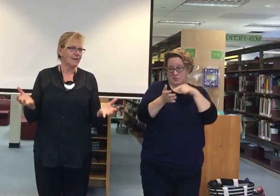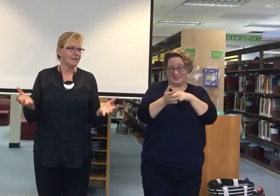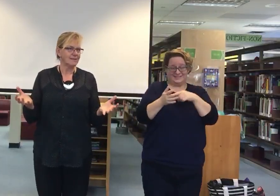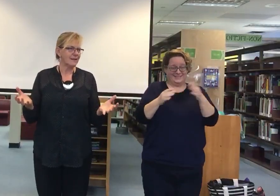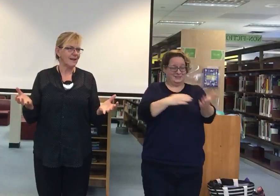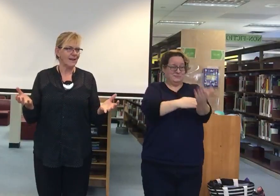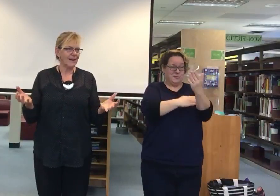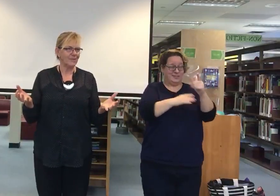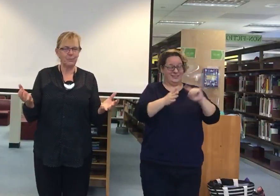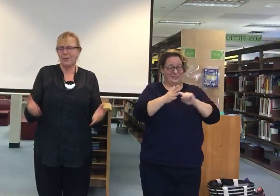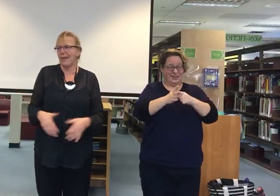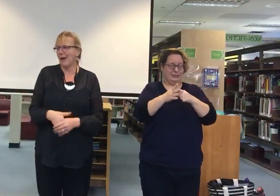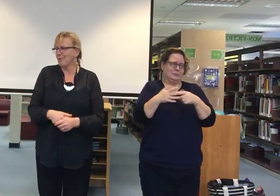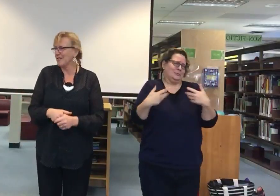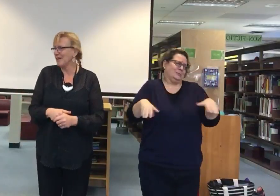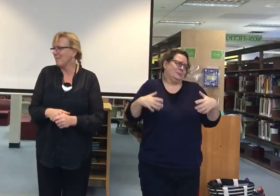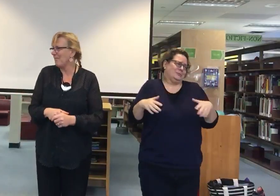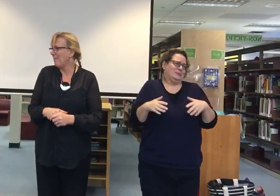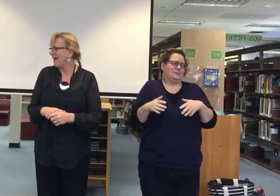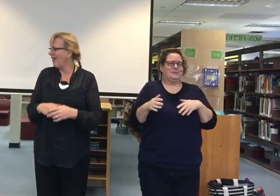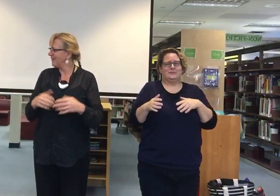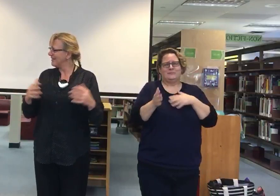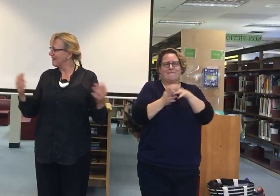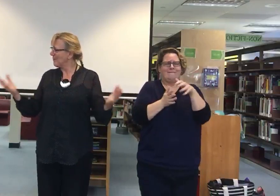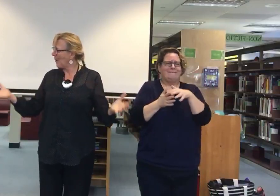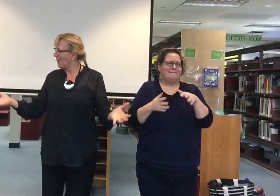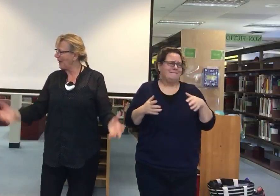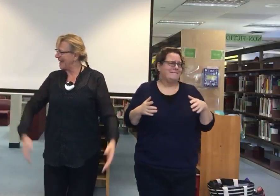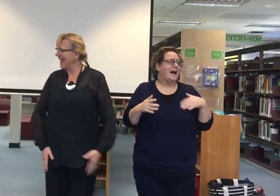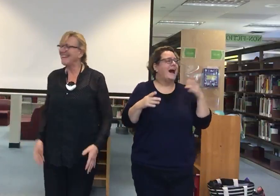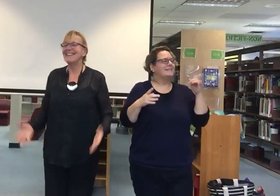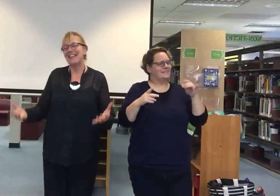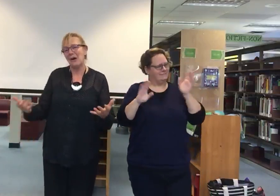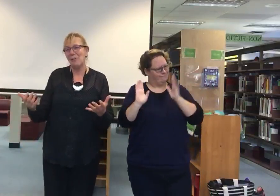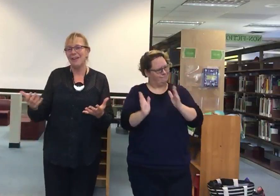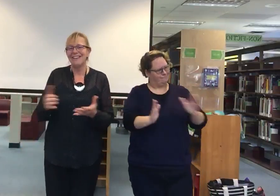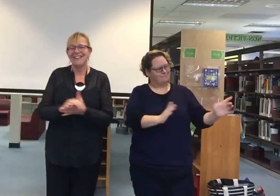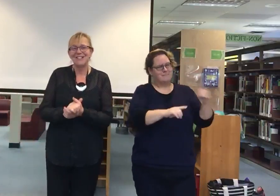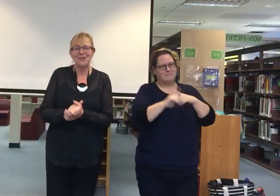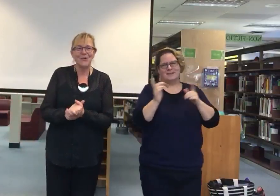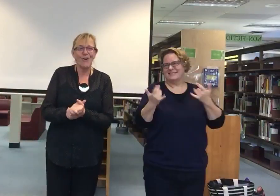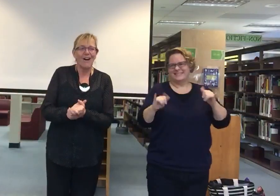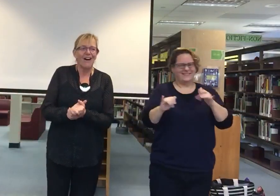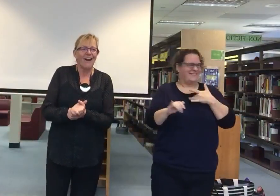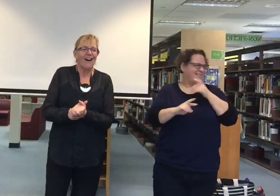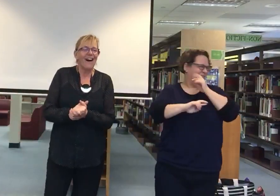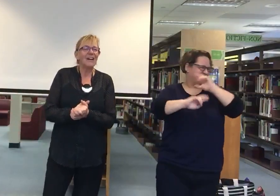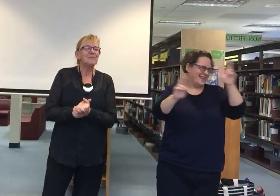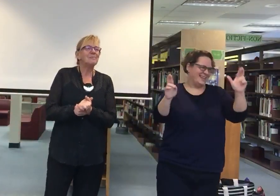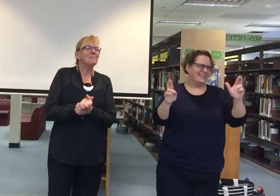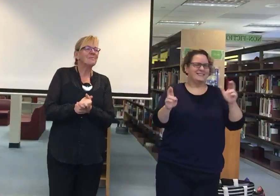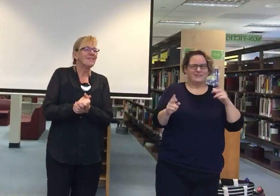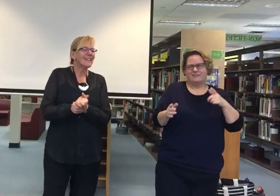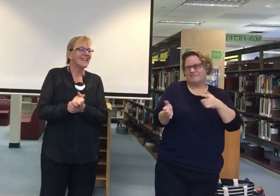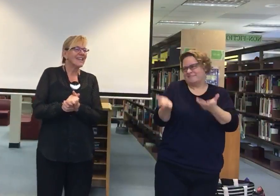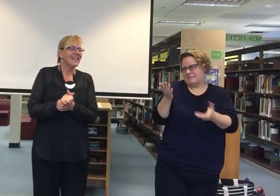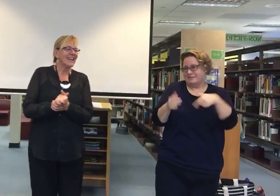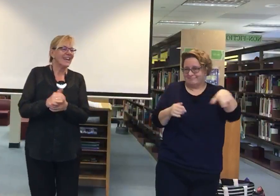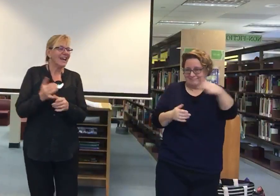going because I've put the hours in, but obviously we're not ready. I need help. So,